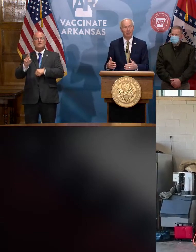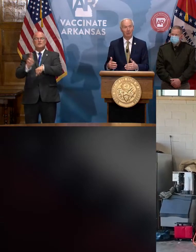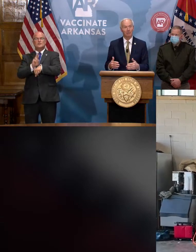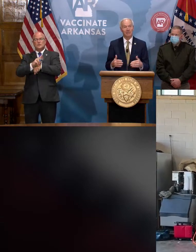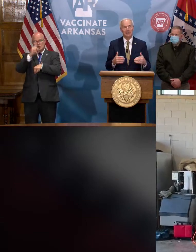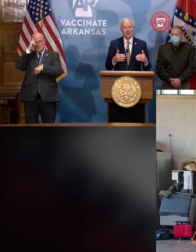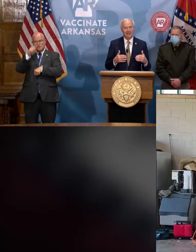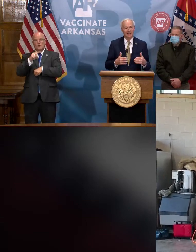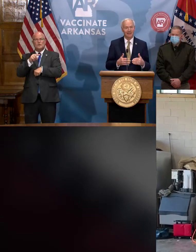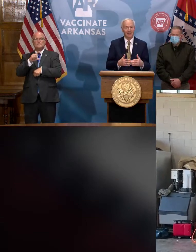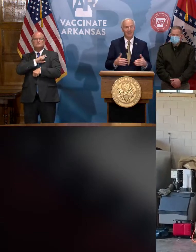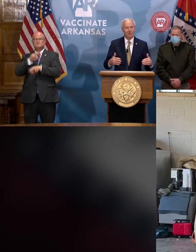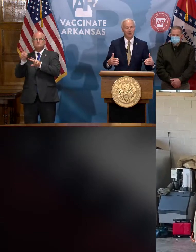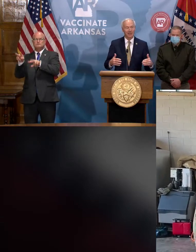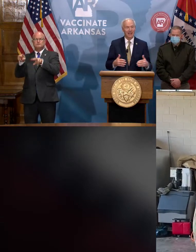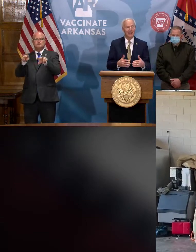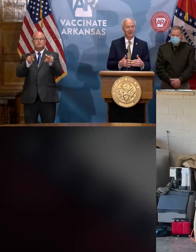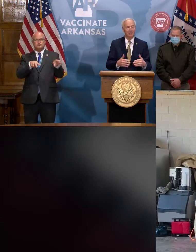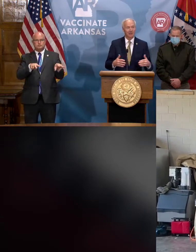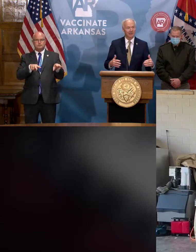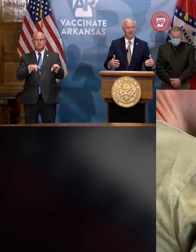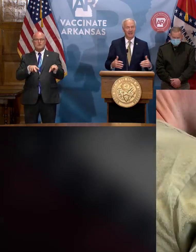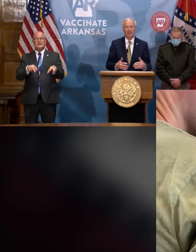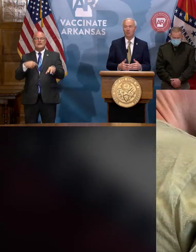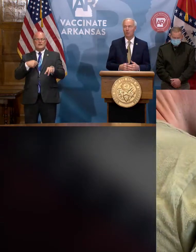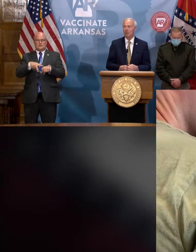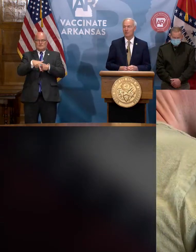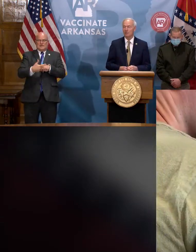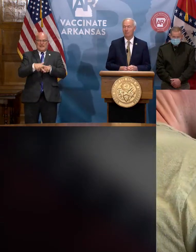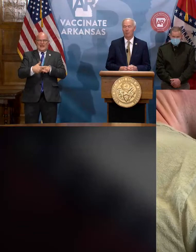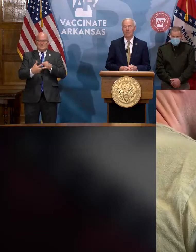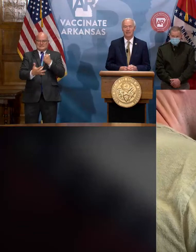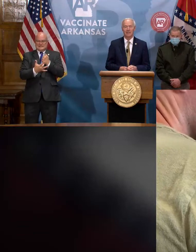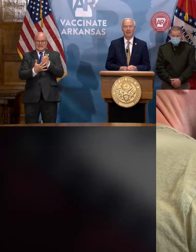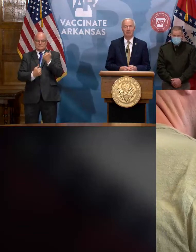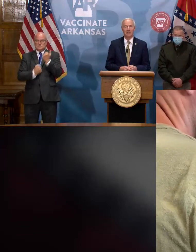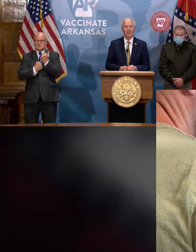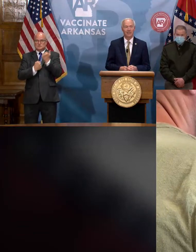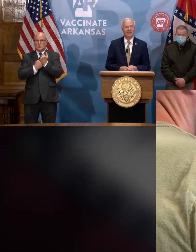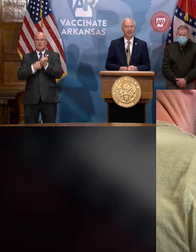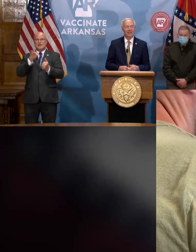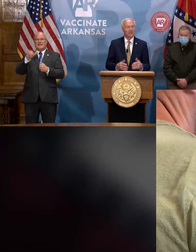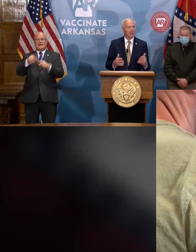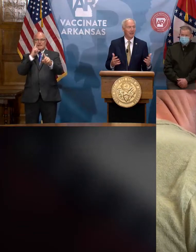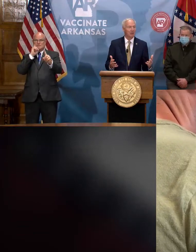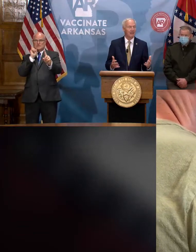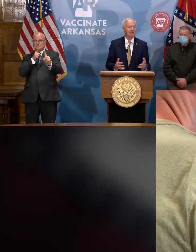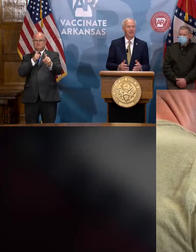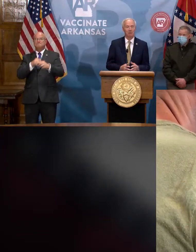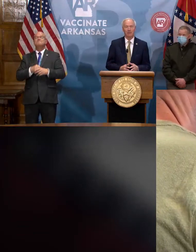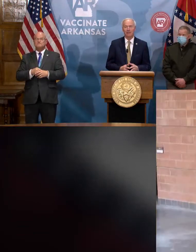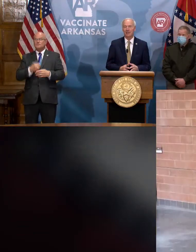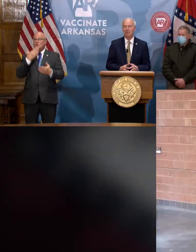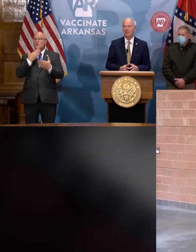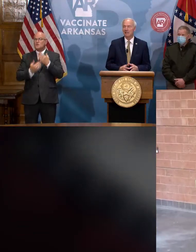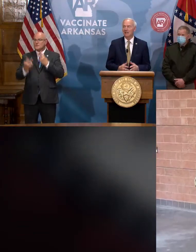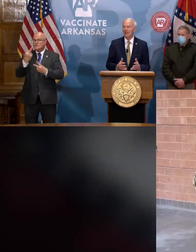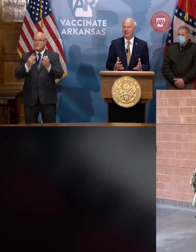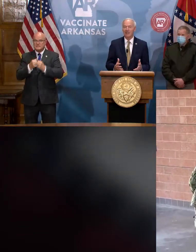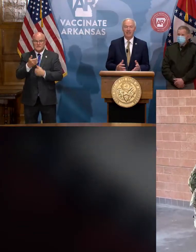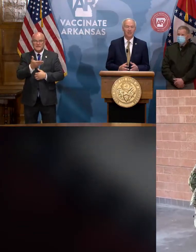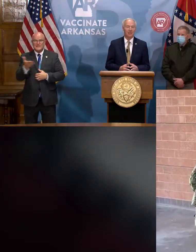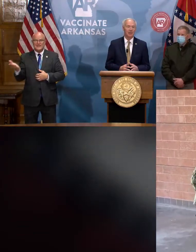for patrols. They do the mechanical and the technical work to support that mission. So we had a great visit with